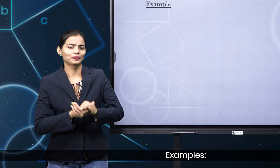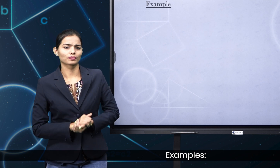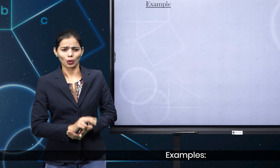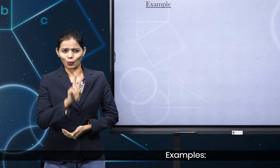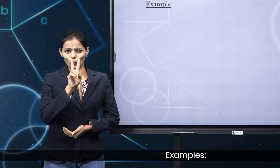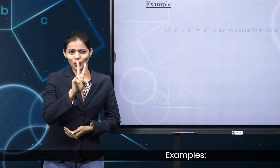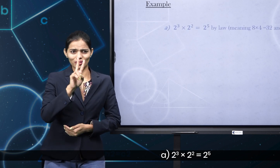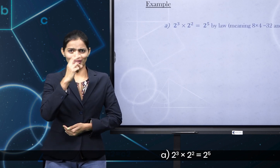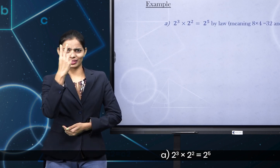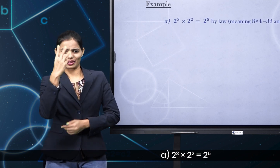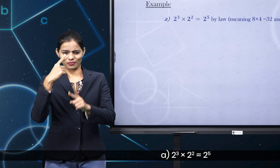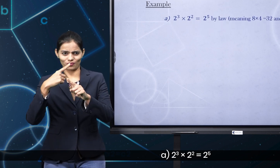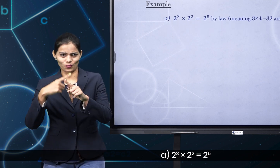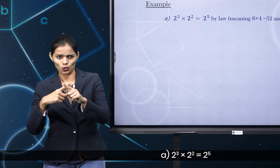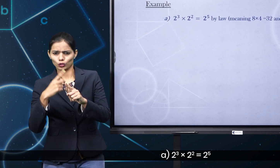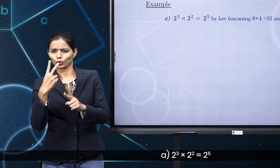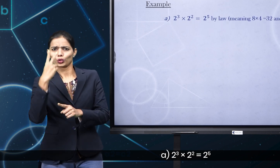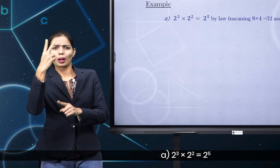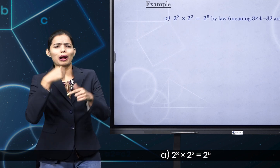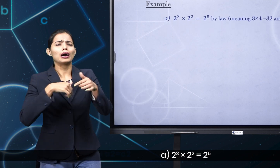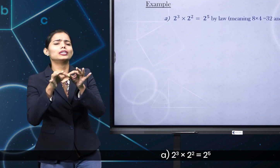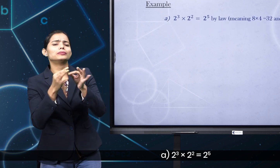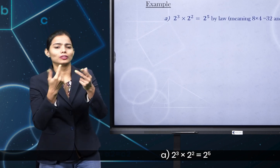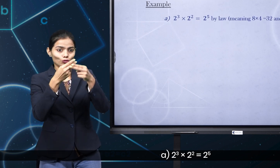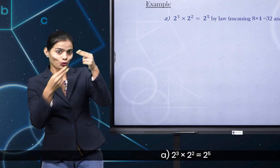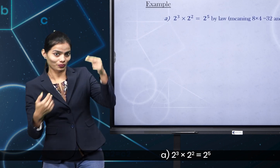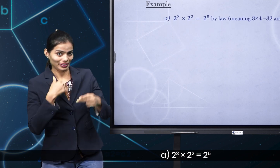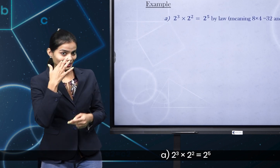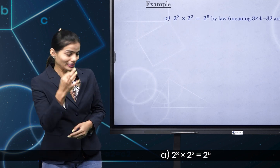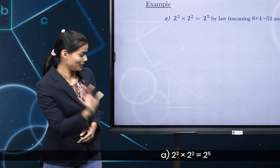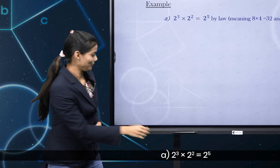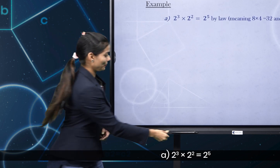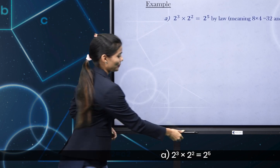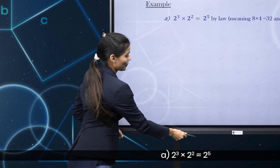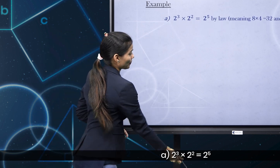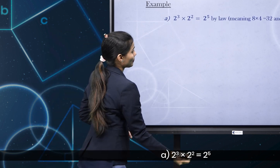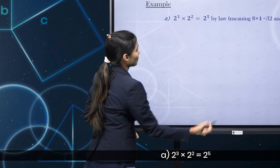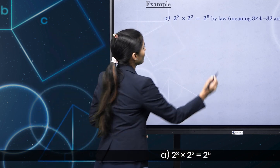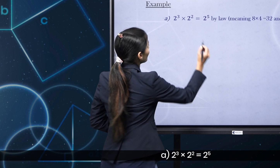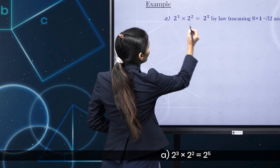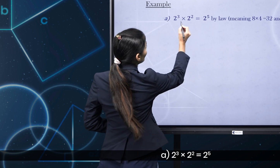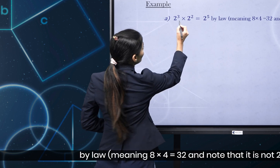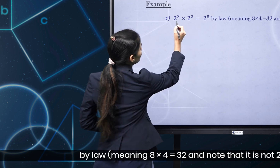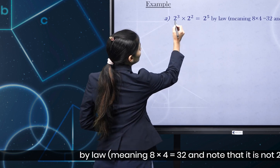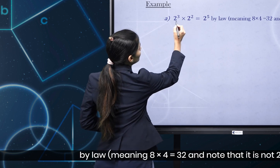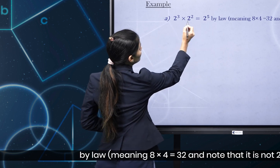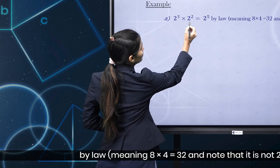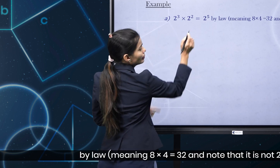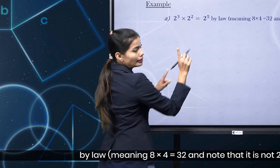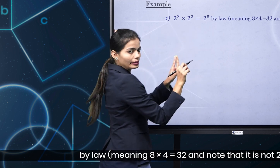Examples. 2 to the power 3 into 2 to the power 2 is equal to 2 to the power 5 by law,